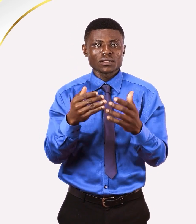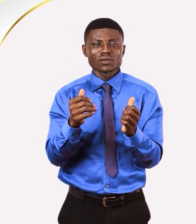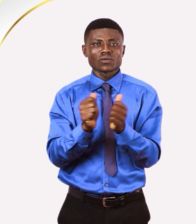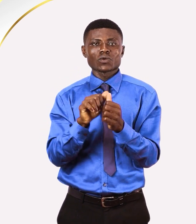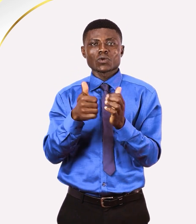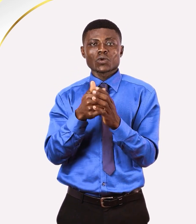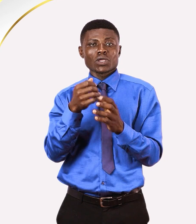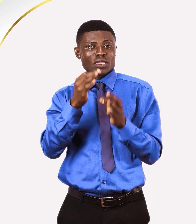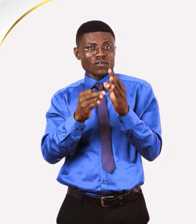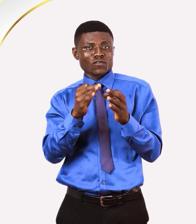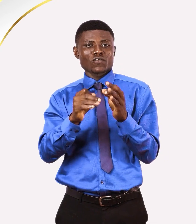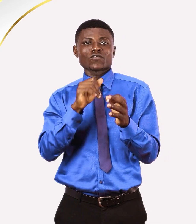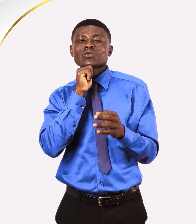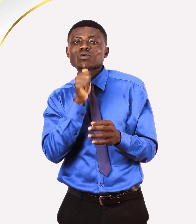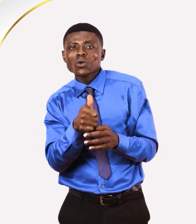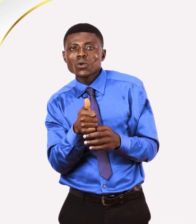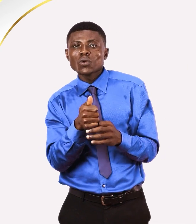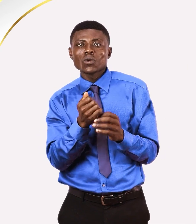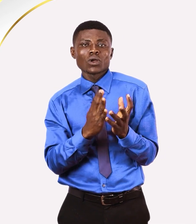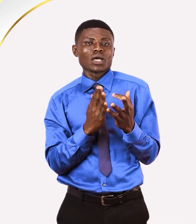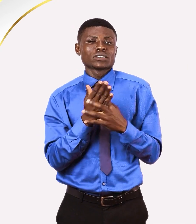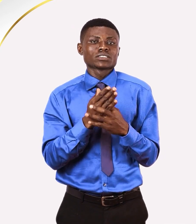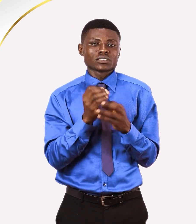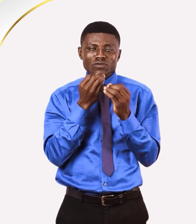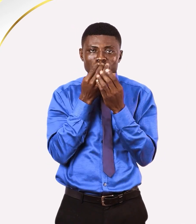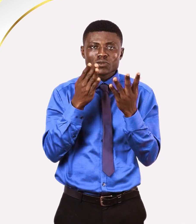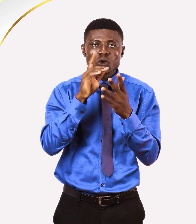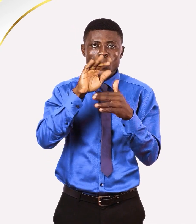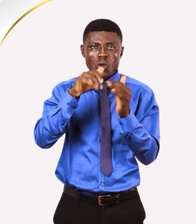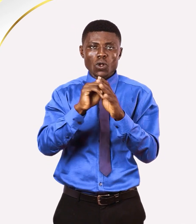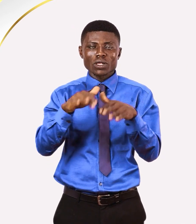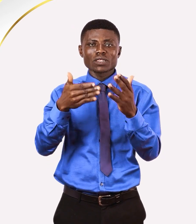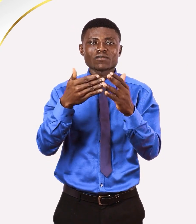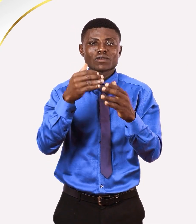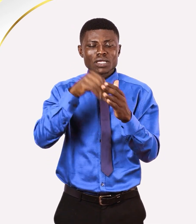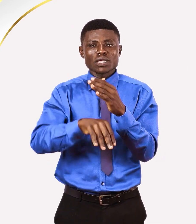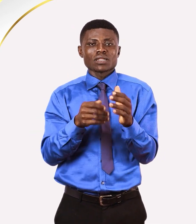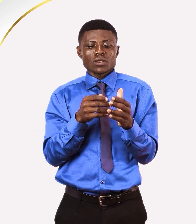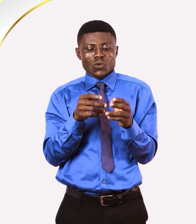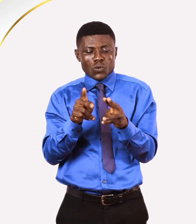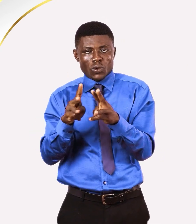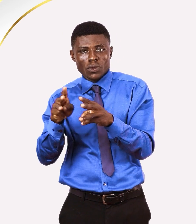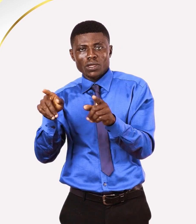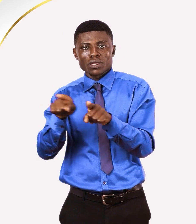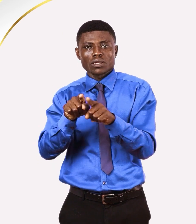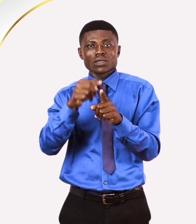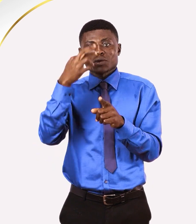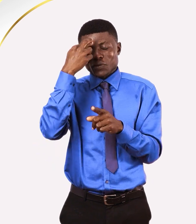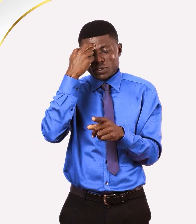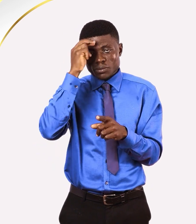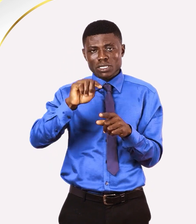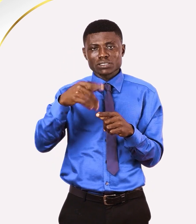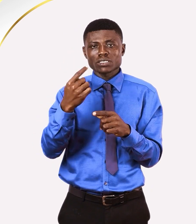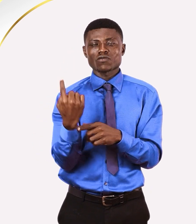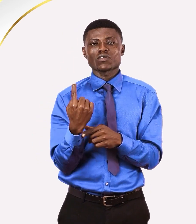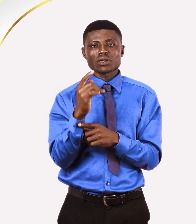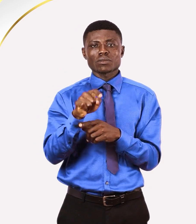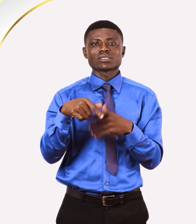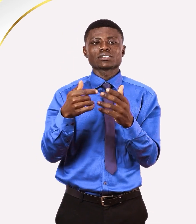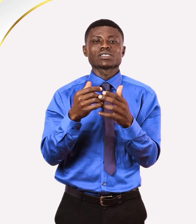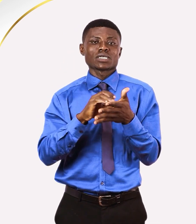will be granted and whether or not access to the information shall be given in part and the reasons for